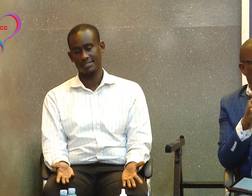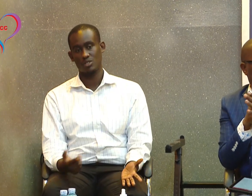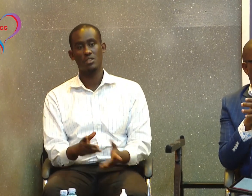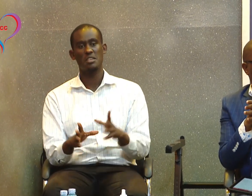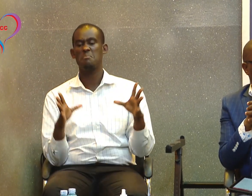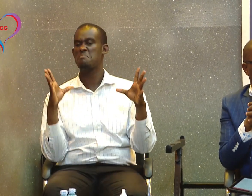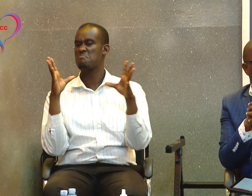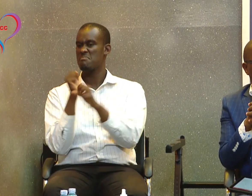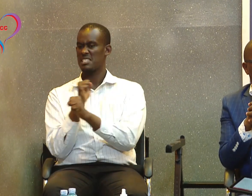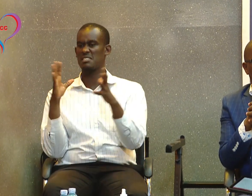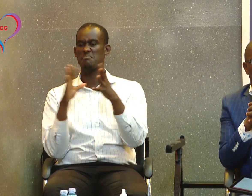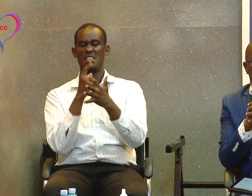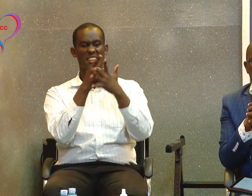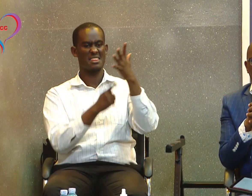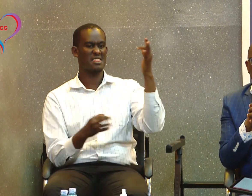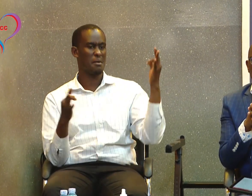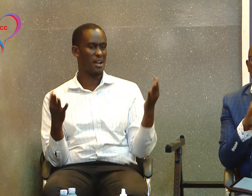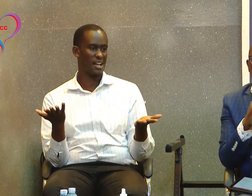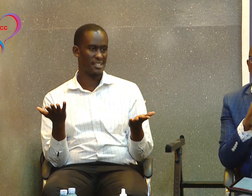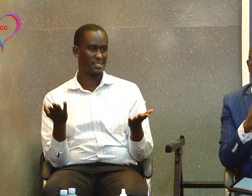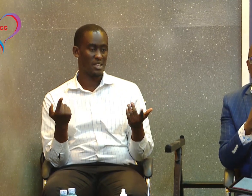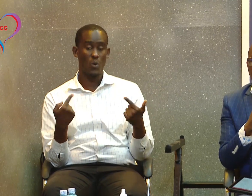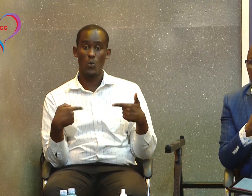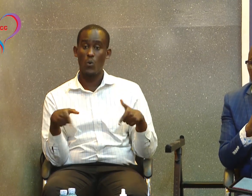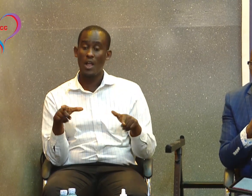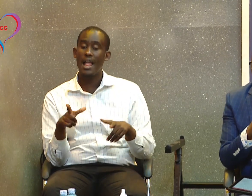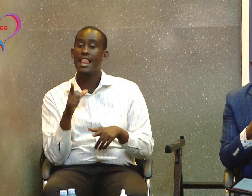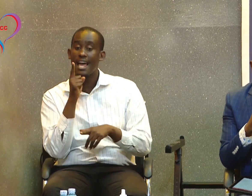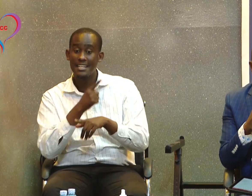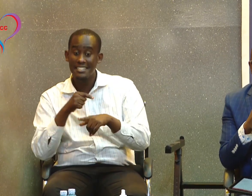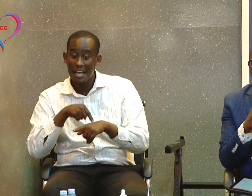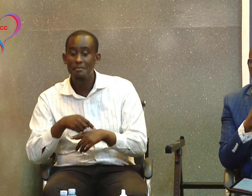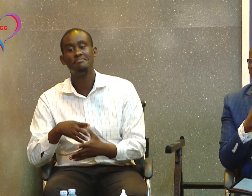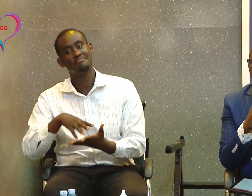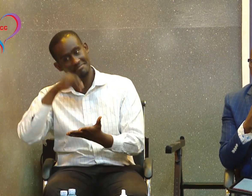lot. But for us, lunchtime, we are there.